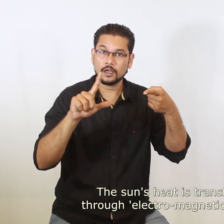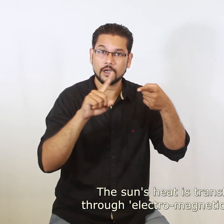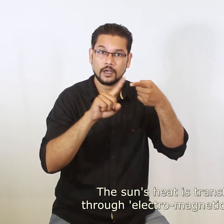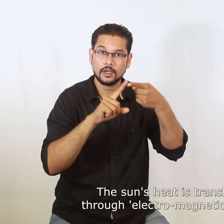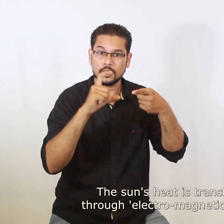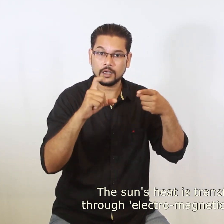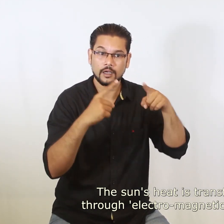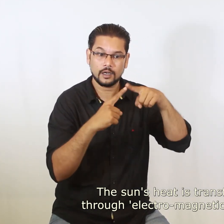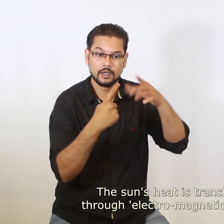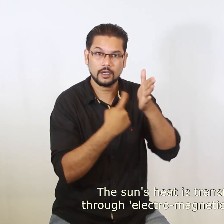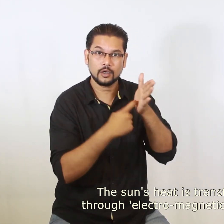Electromagnetic waves.